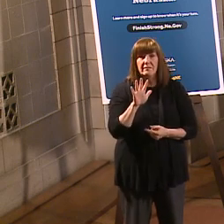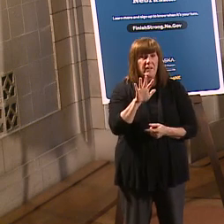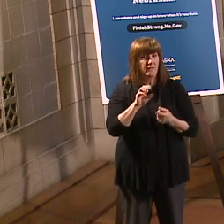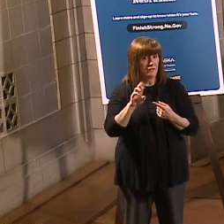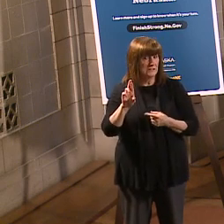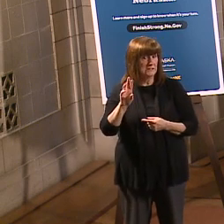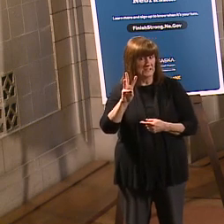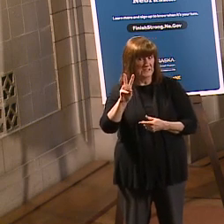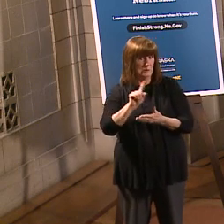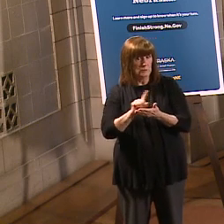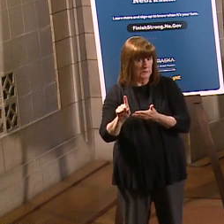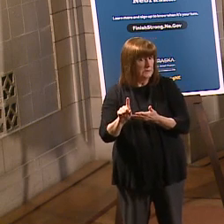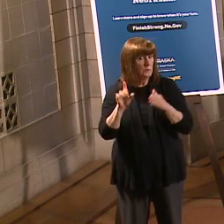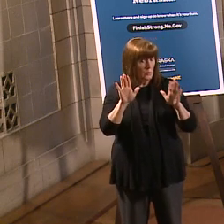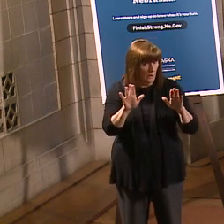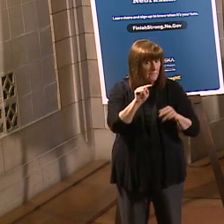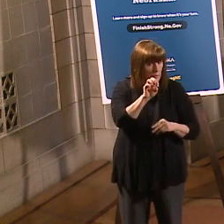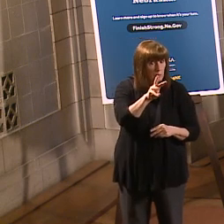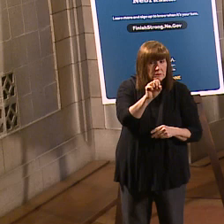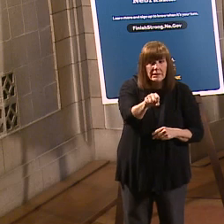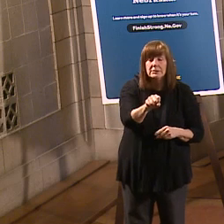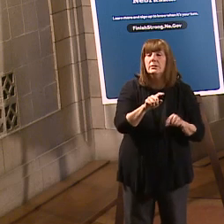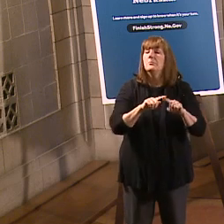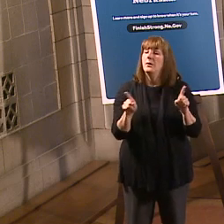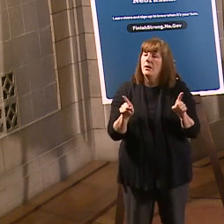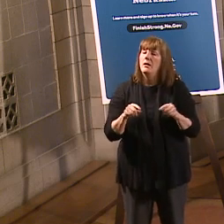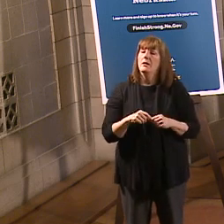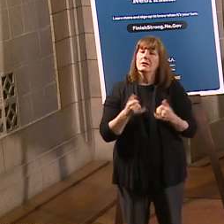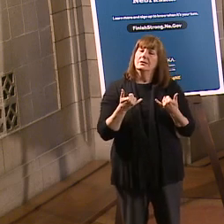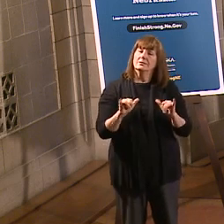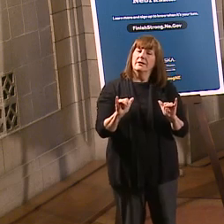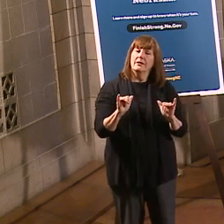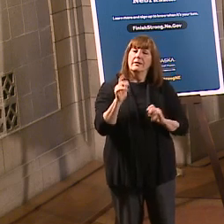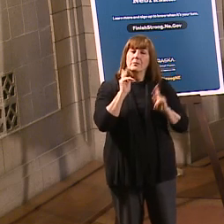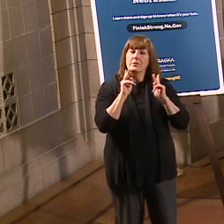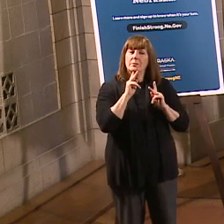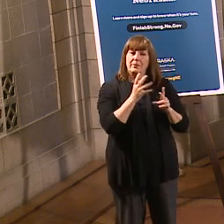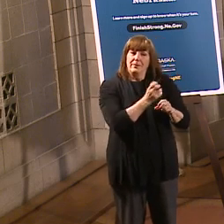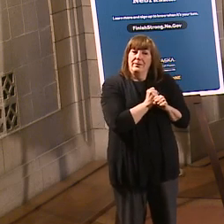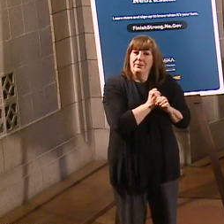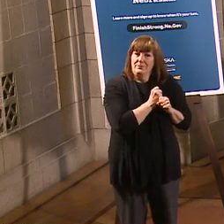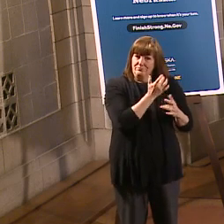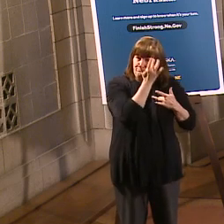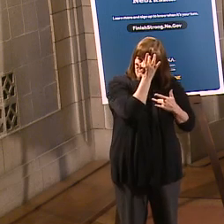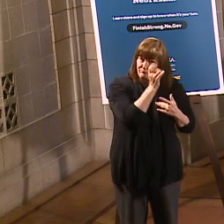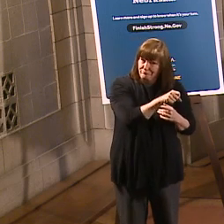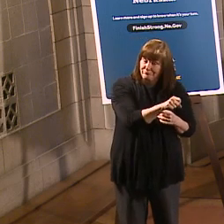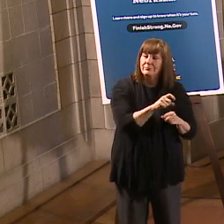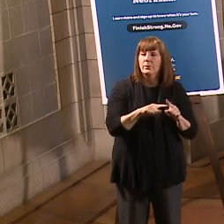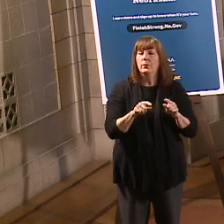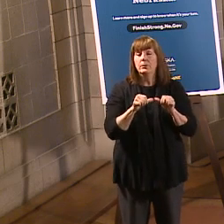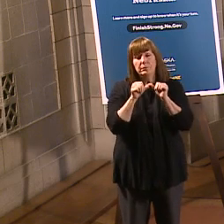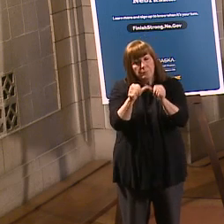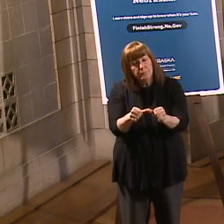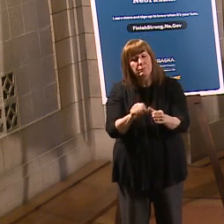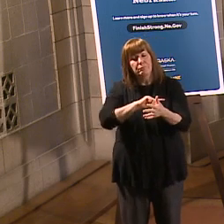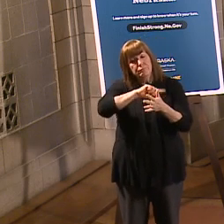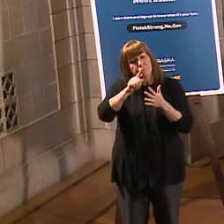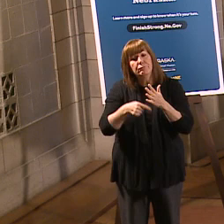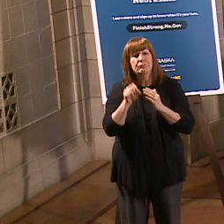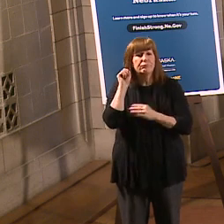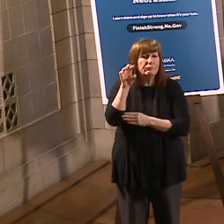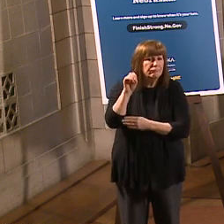five or six weeks, which is great news, but that still does mean that people are still getting coronavirus. So please continue to practice all of